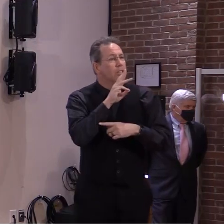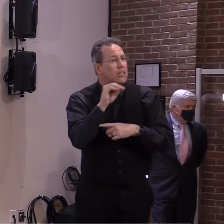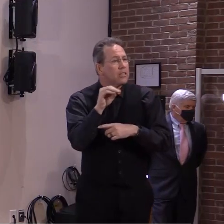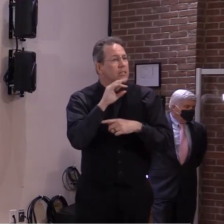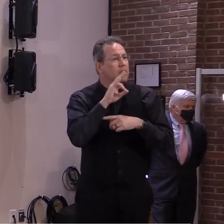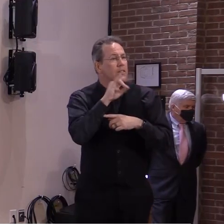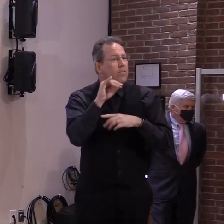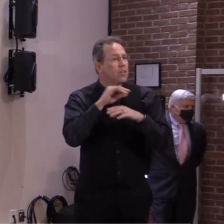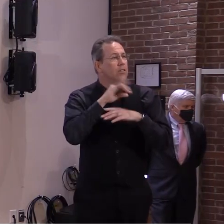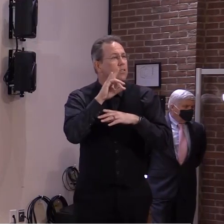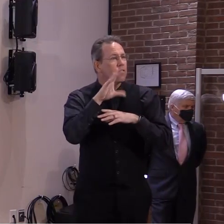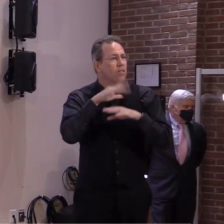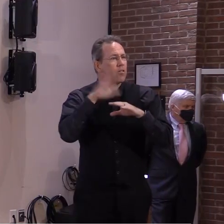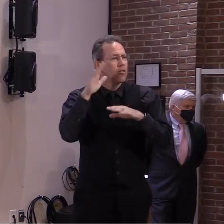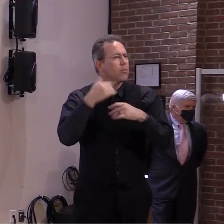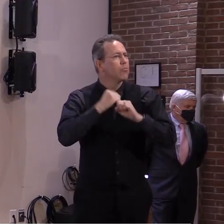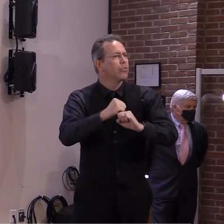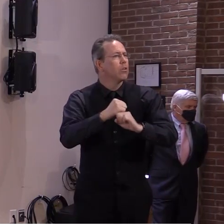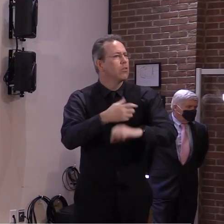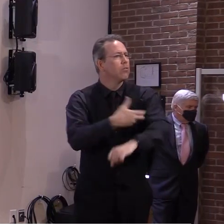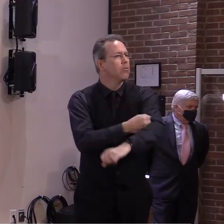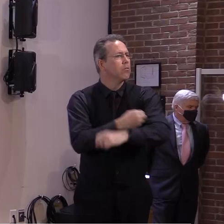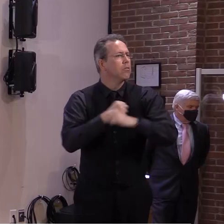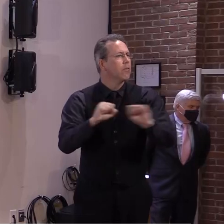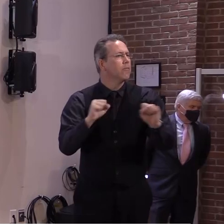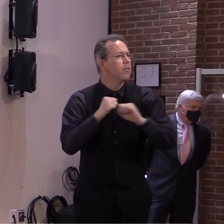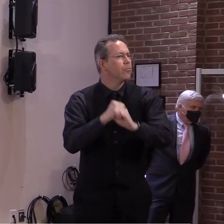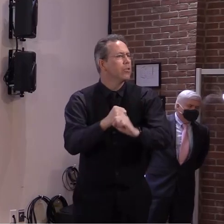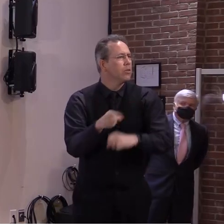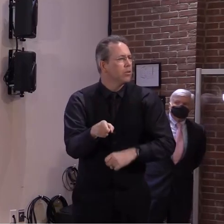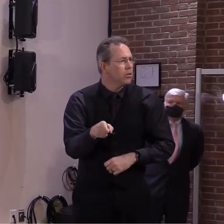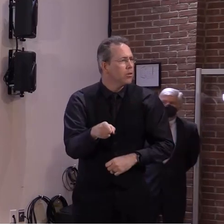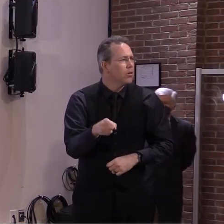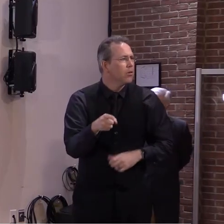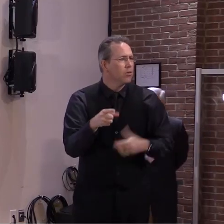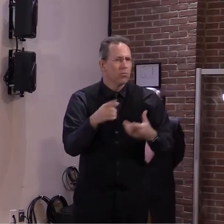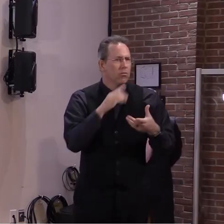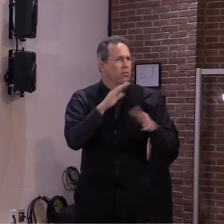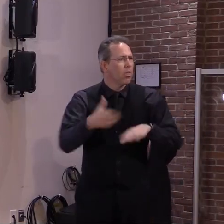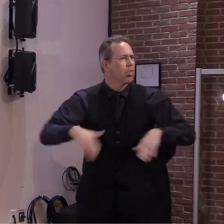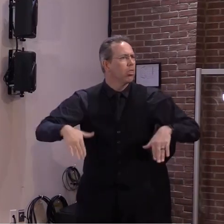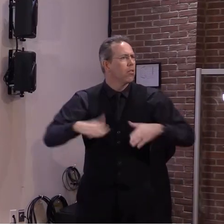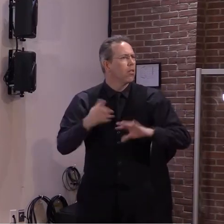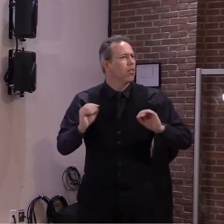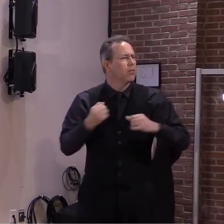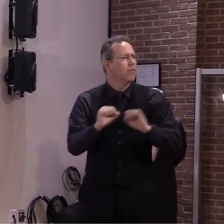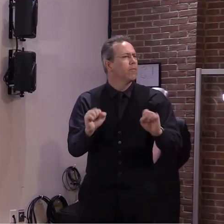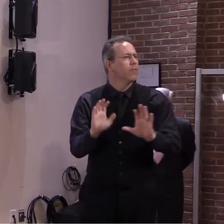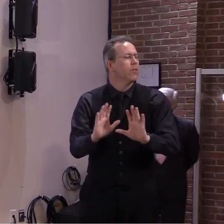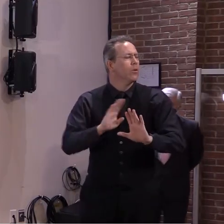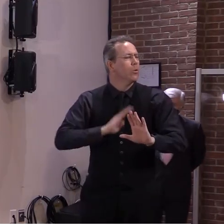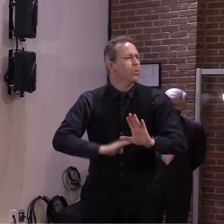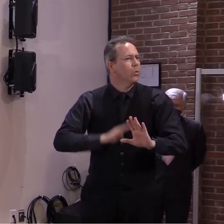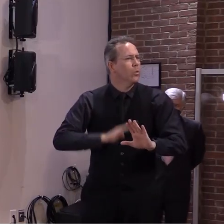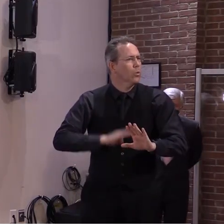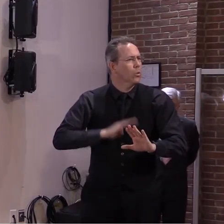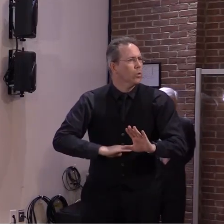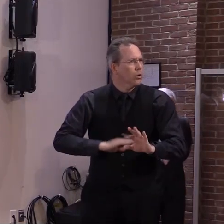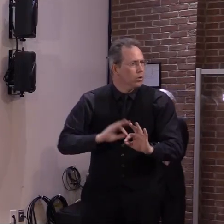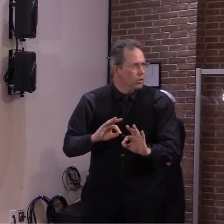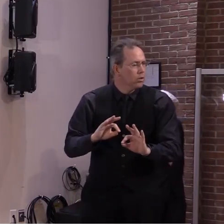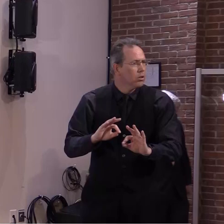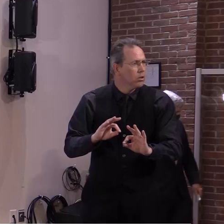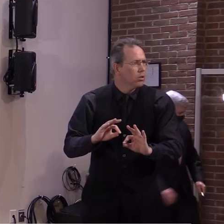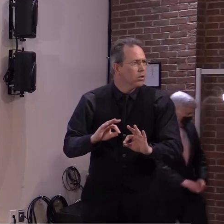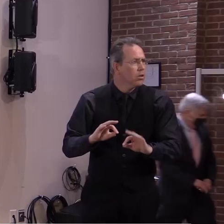get hospitalized. We may see hospitalizations bump up a little, but I would seriously doubt that we'll see any challenge to the